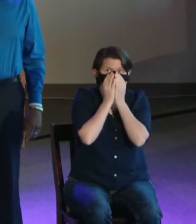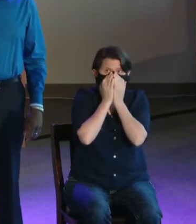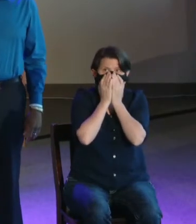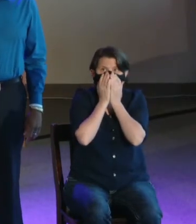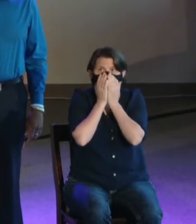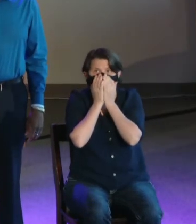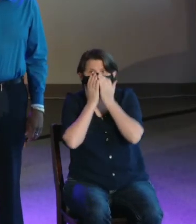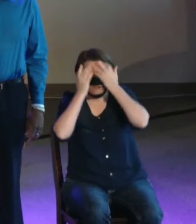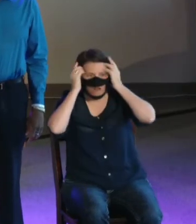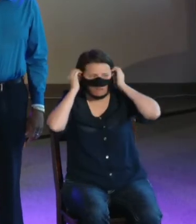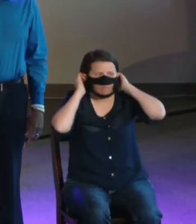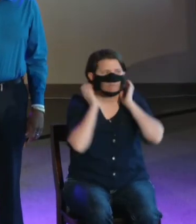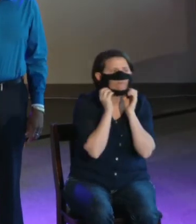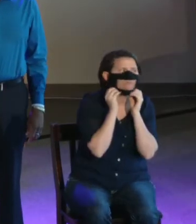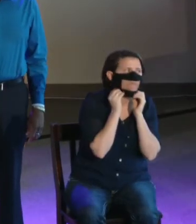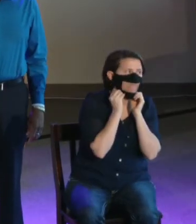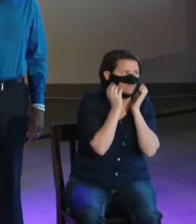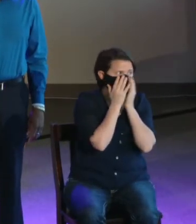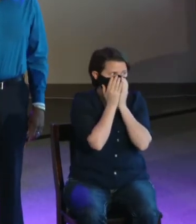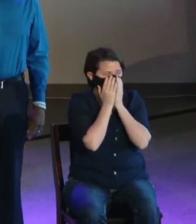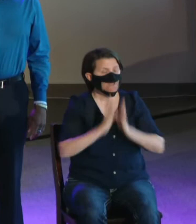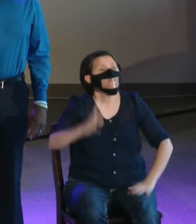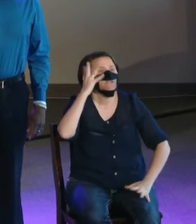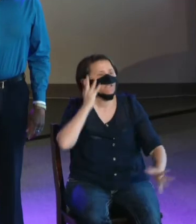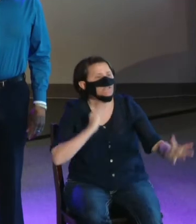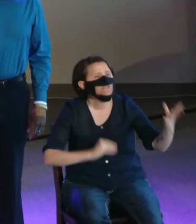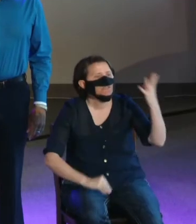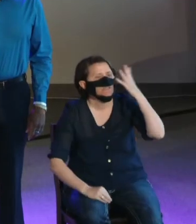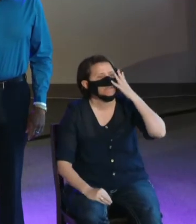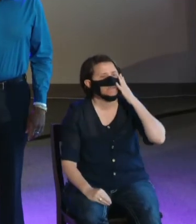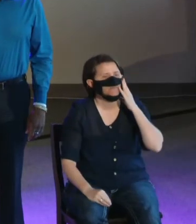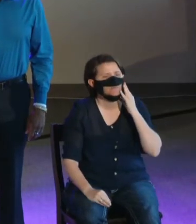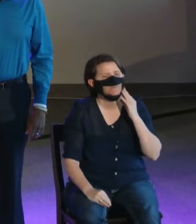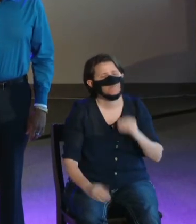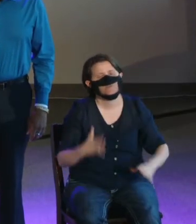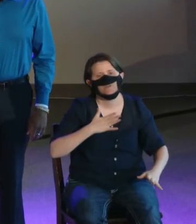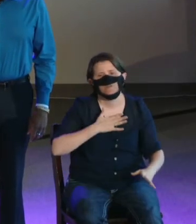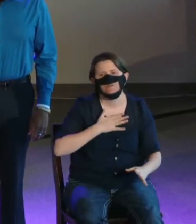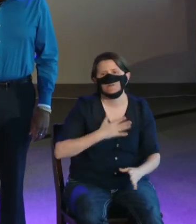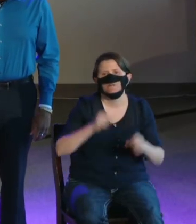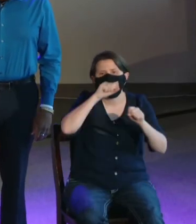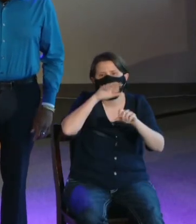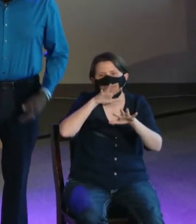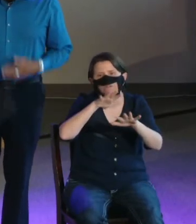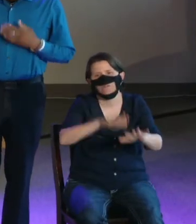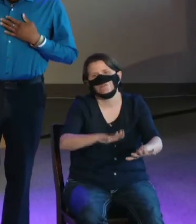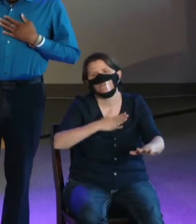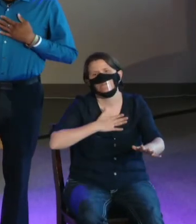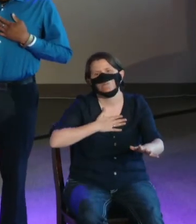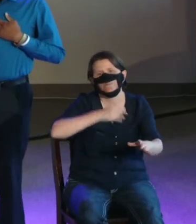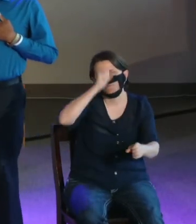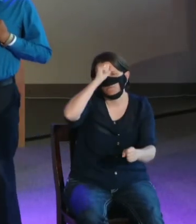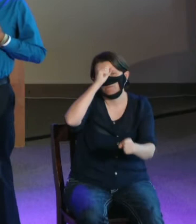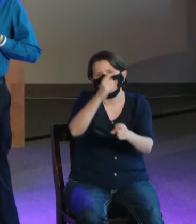Be blessed, my brother. Be blessed, my sister.